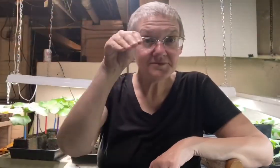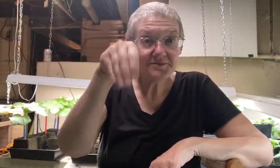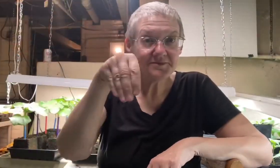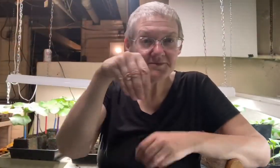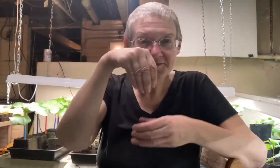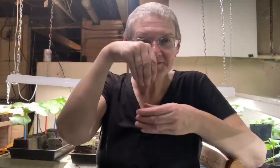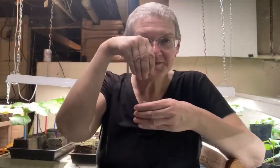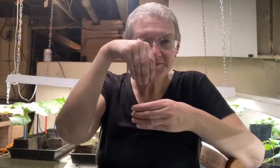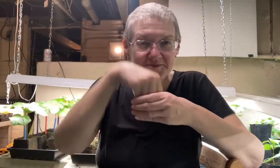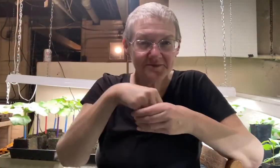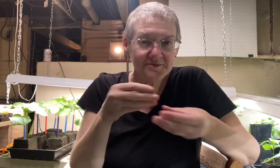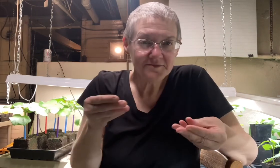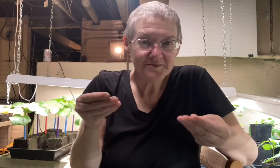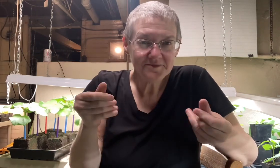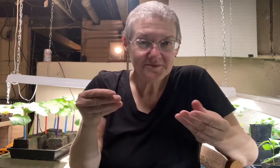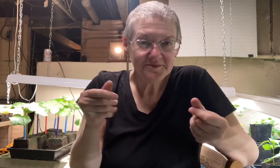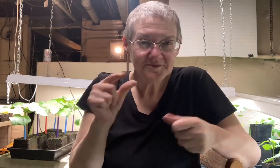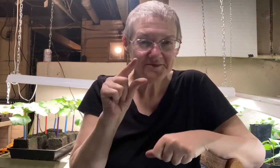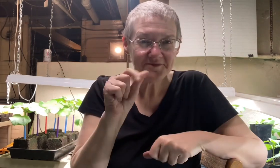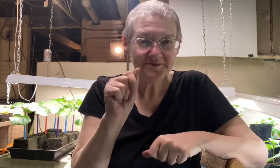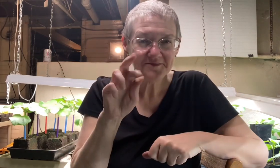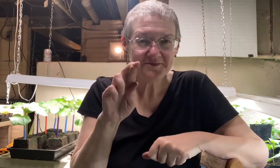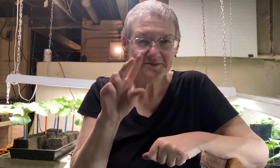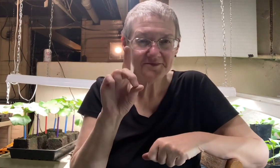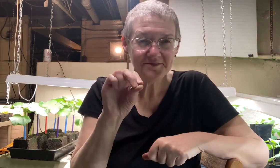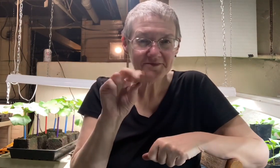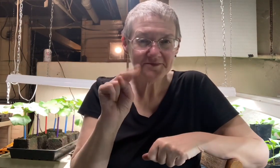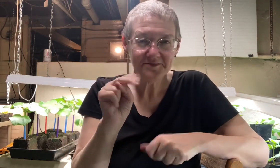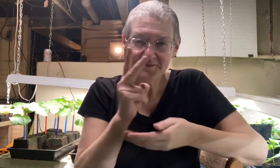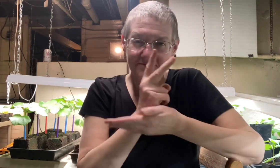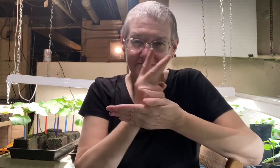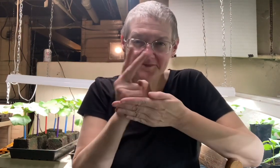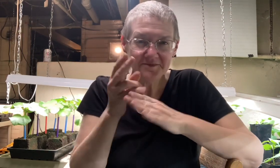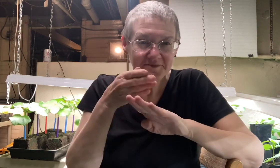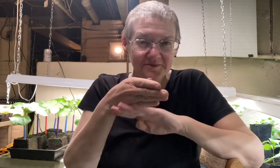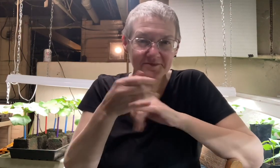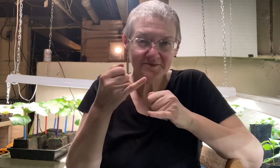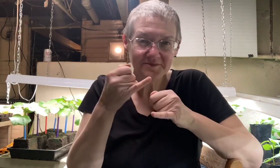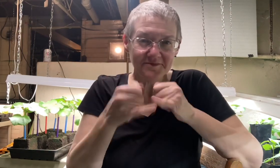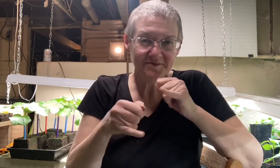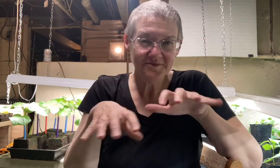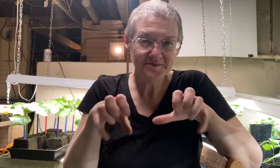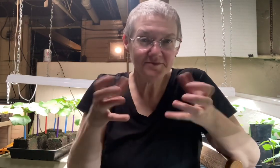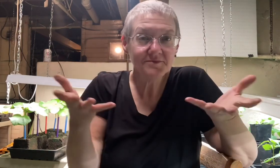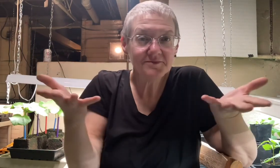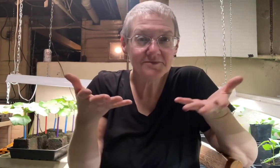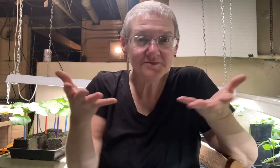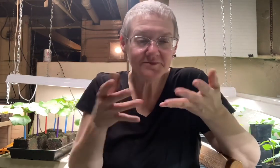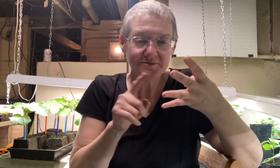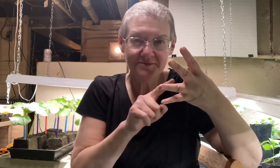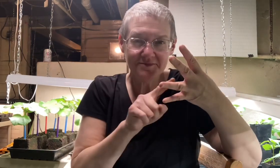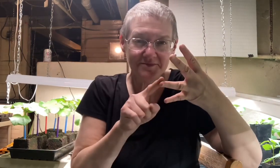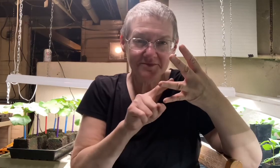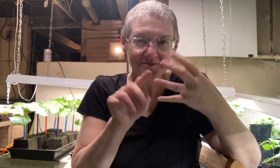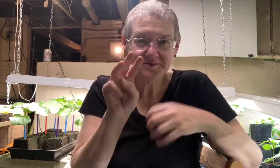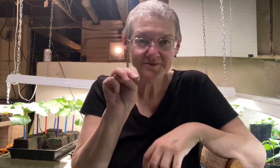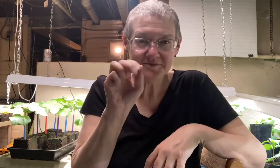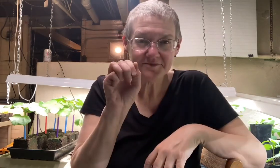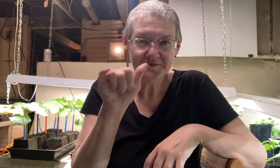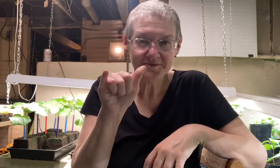Now we're going to plant these in the garden 2 weeks after the last frost. Here, That's